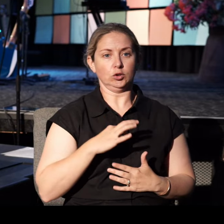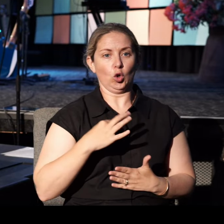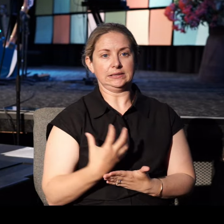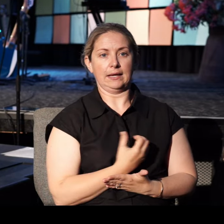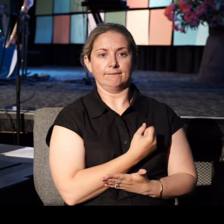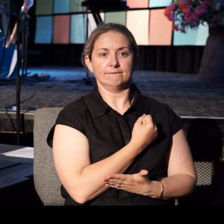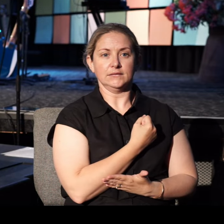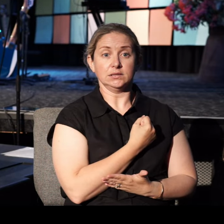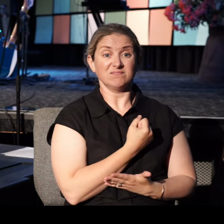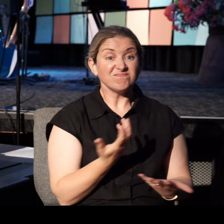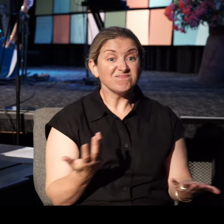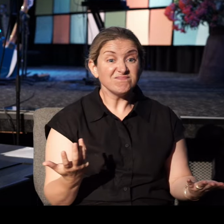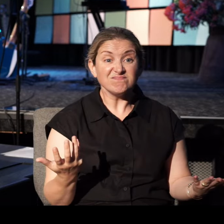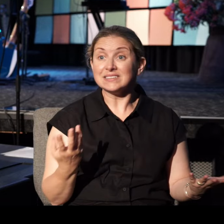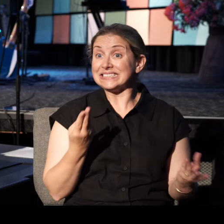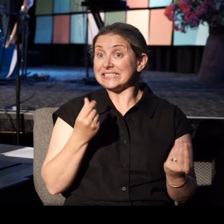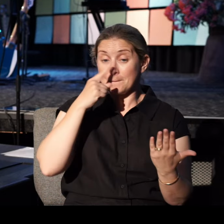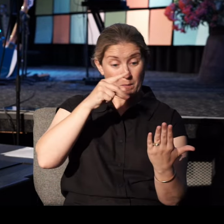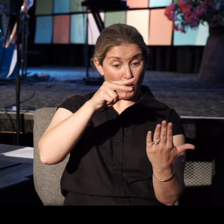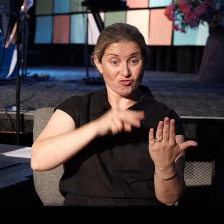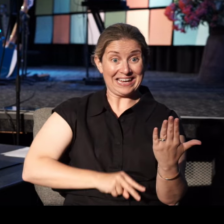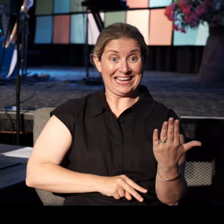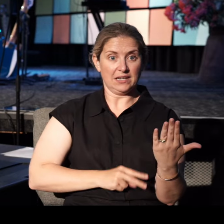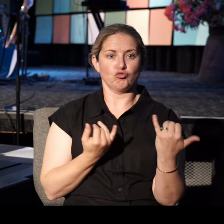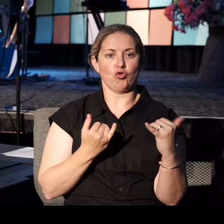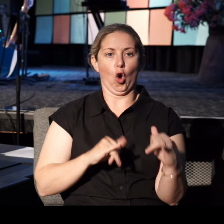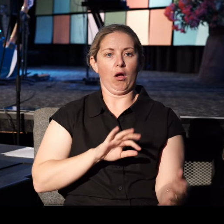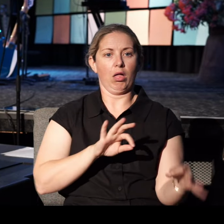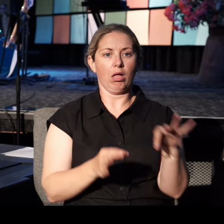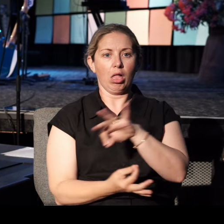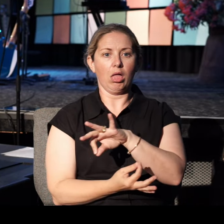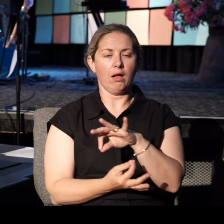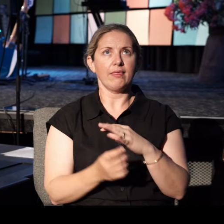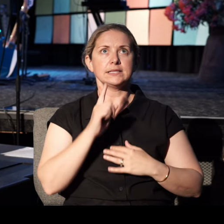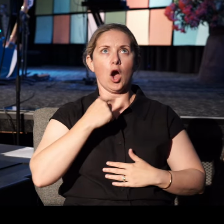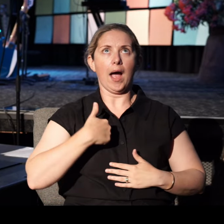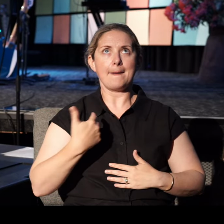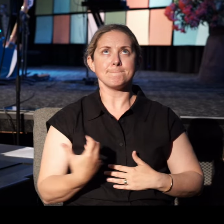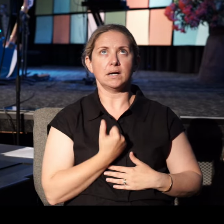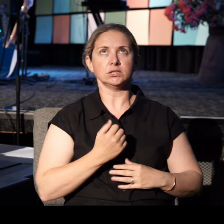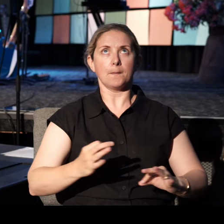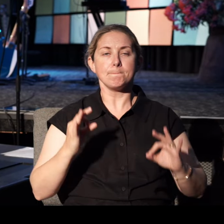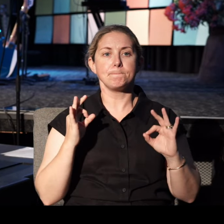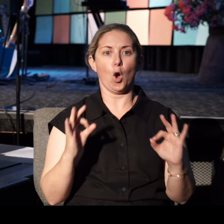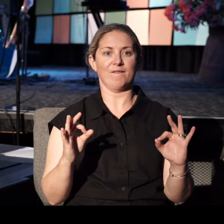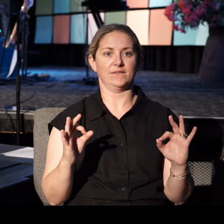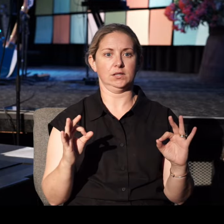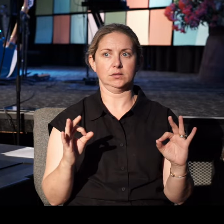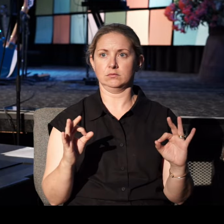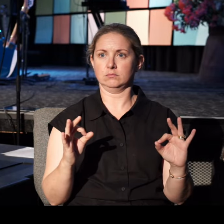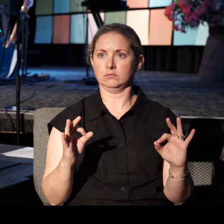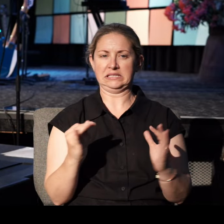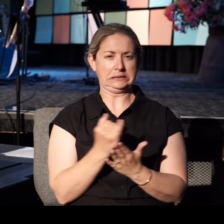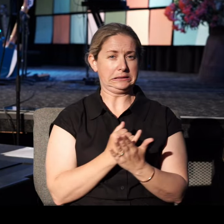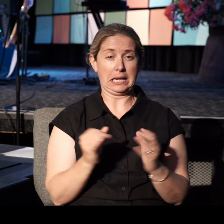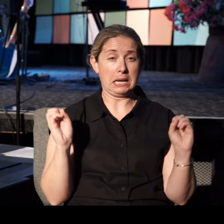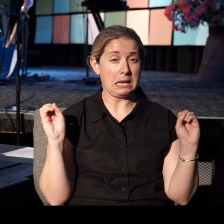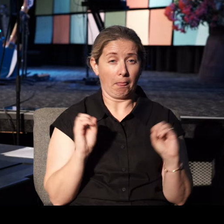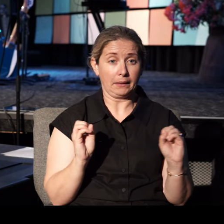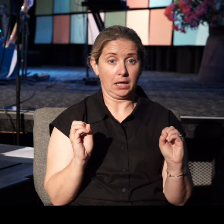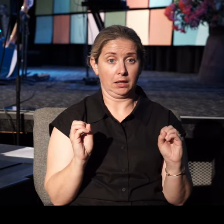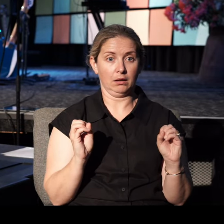way, and down through the history of the church, there has been this idea of sinless perfectionism, that once you become truly a child of God, you'll never